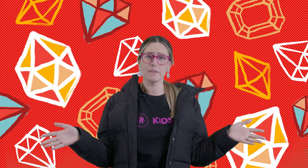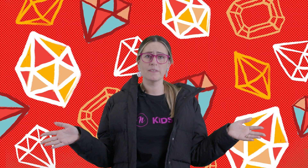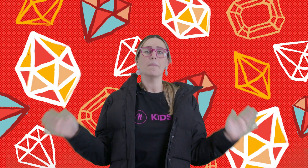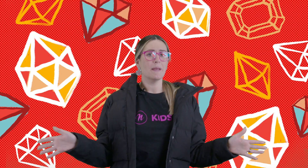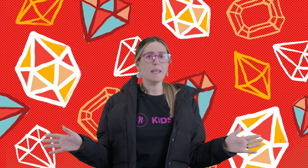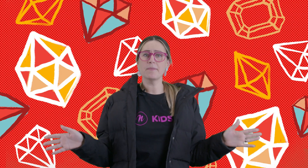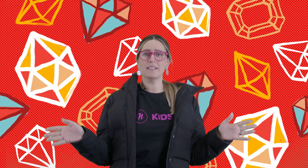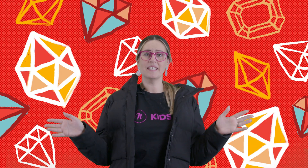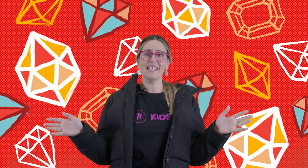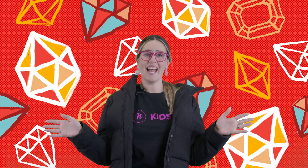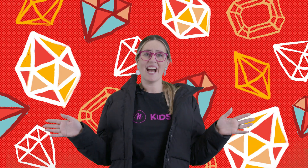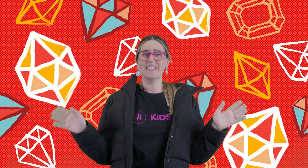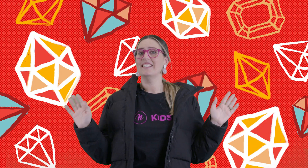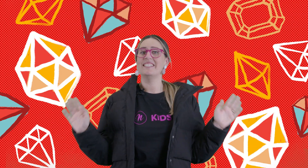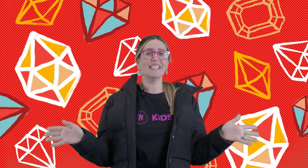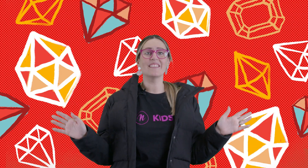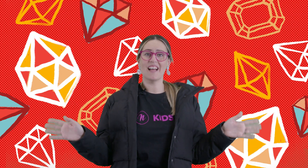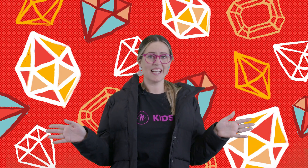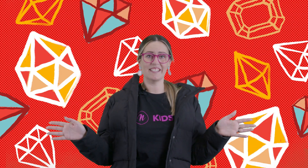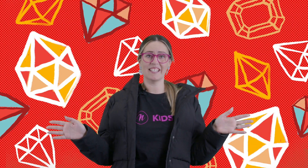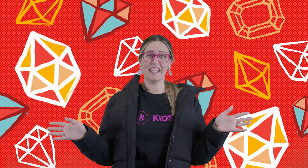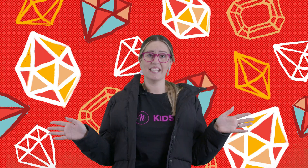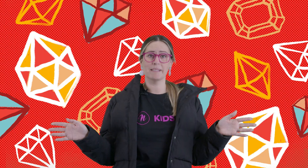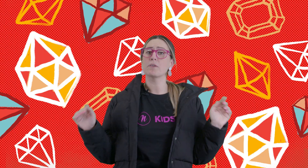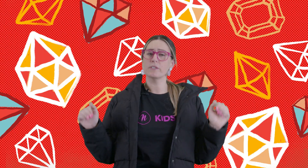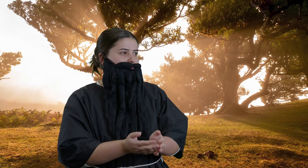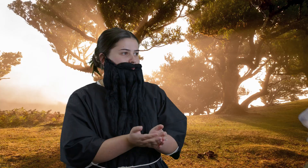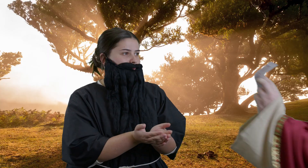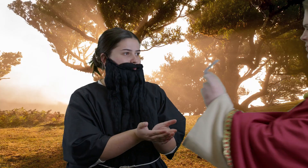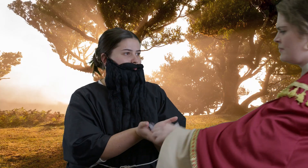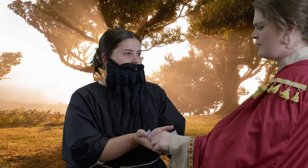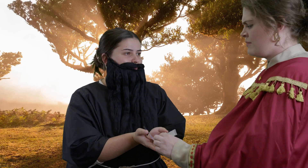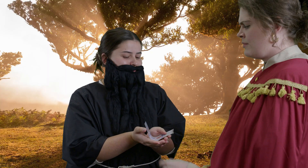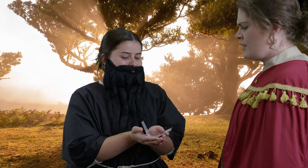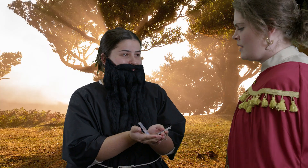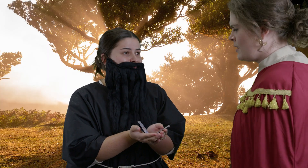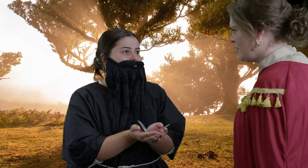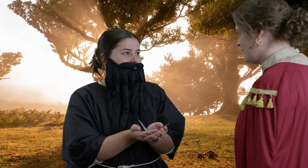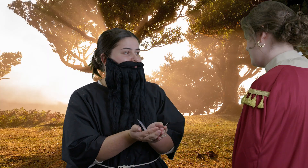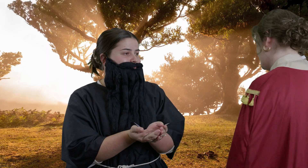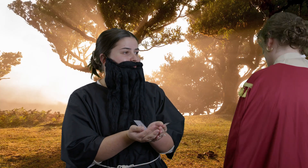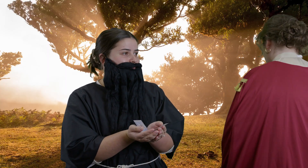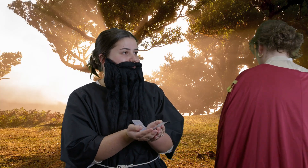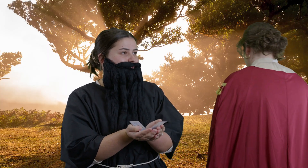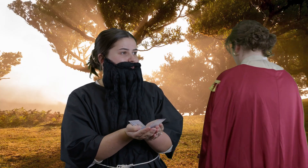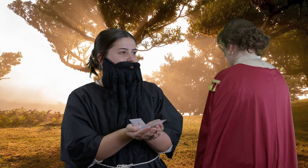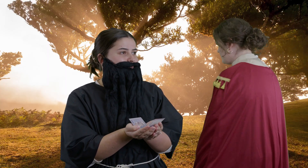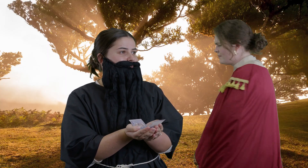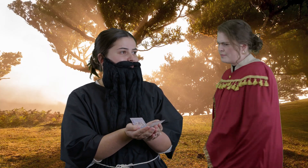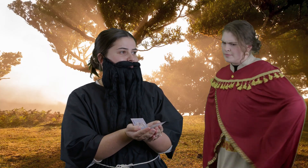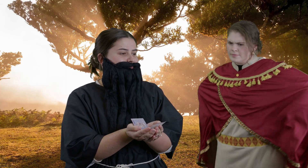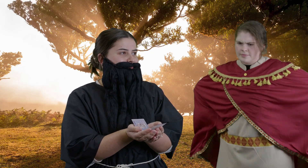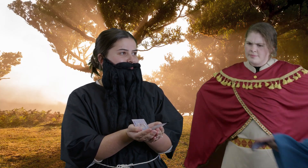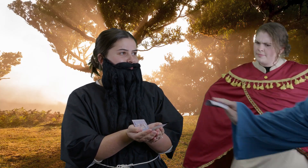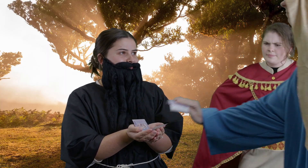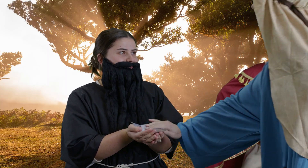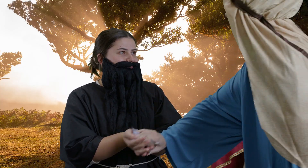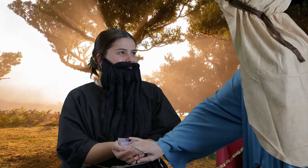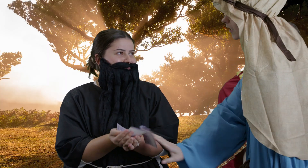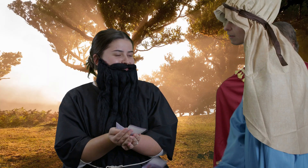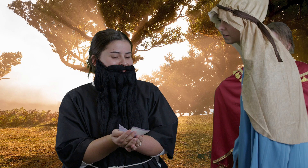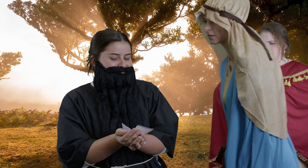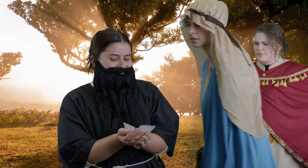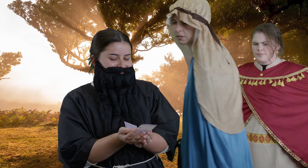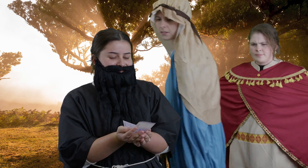people. The people in the town didn't like Zacchaeus because of what he did. When